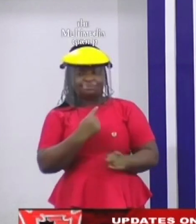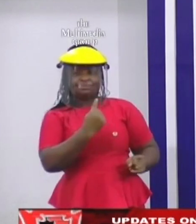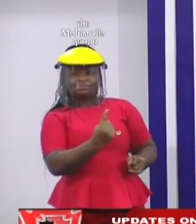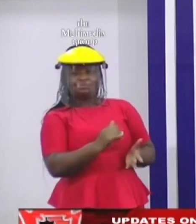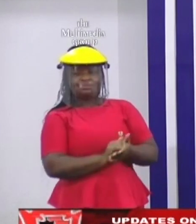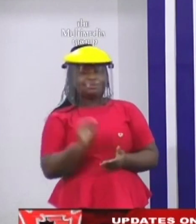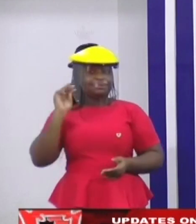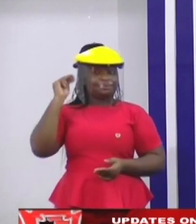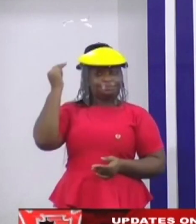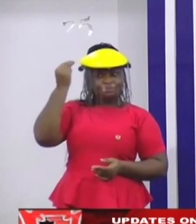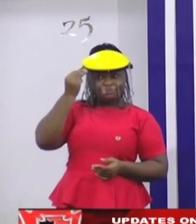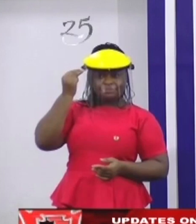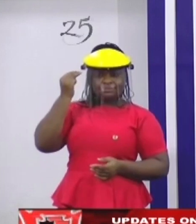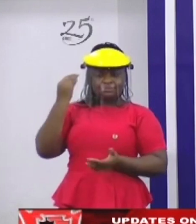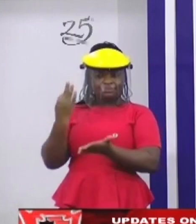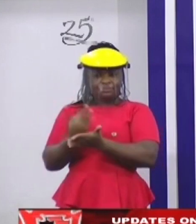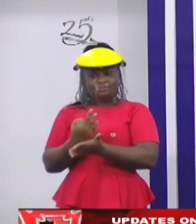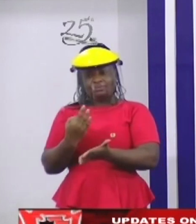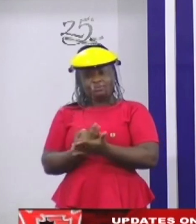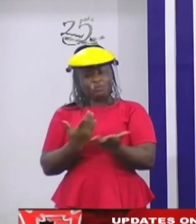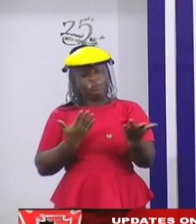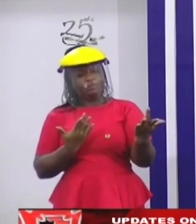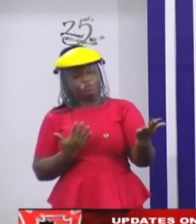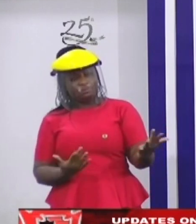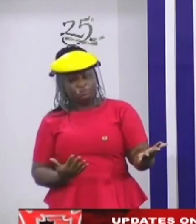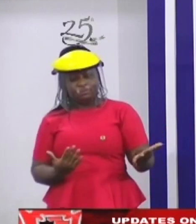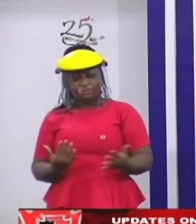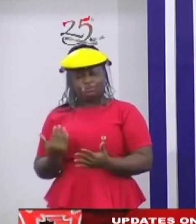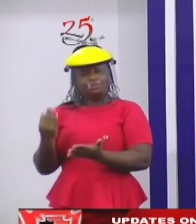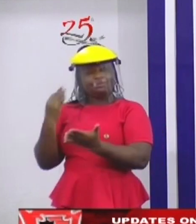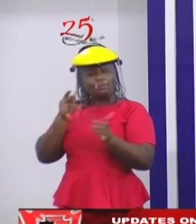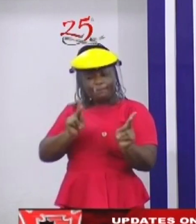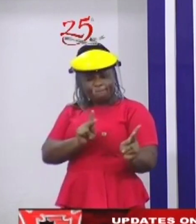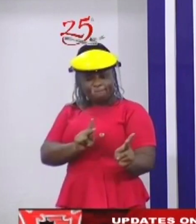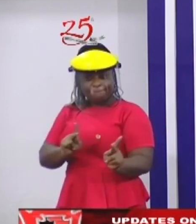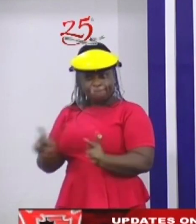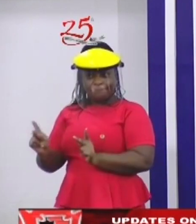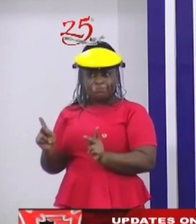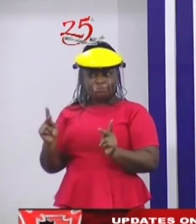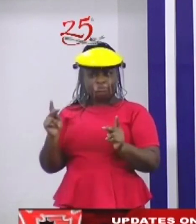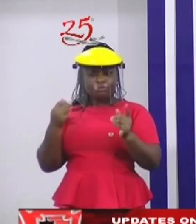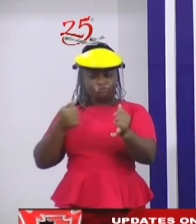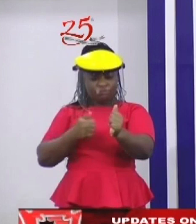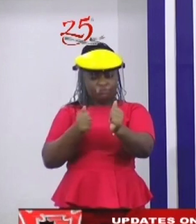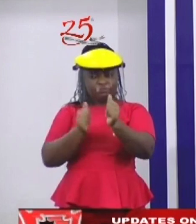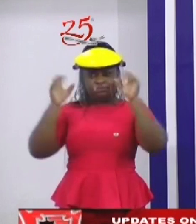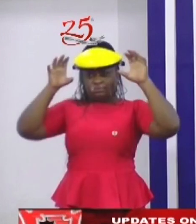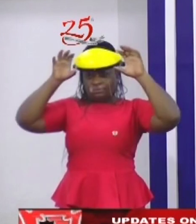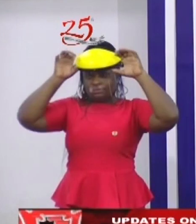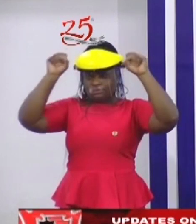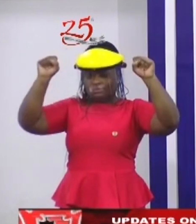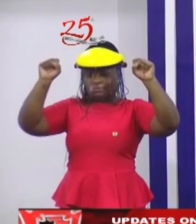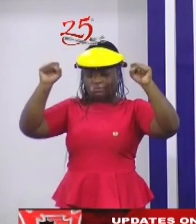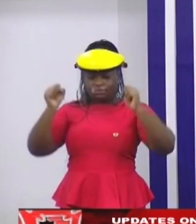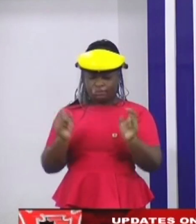you that the minister responsible for finance is putting together a recovery plan. The president, if you followed his speech, described it as a resilience and